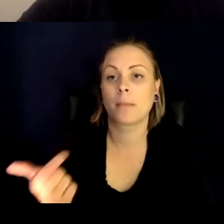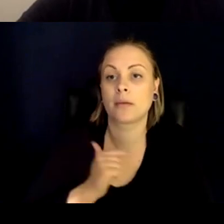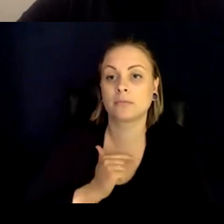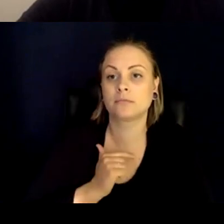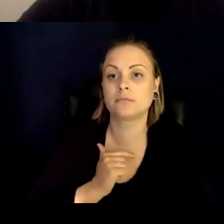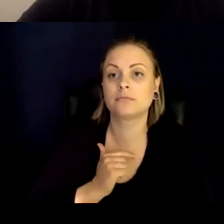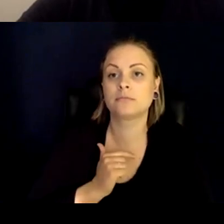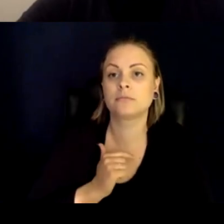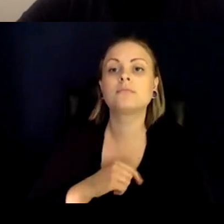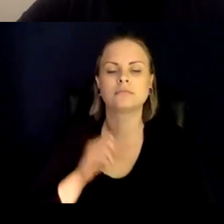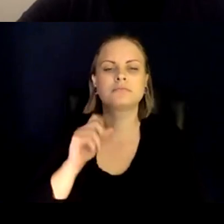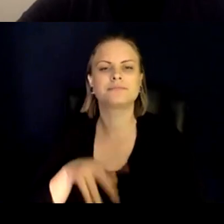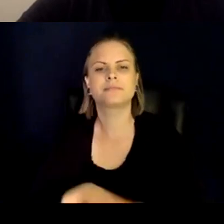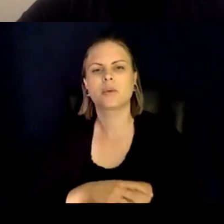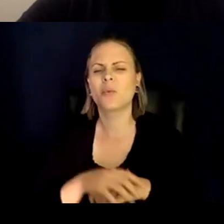That's hard.